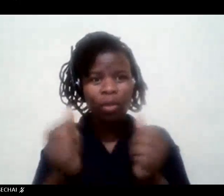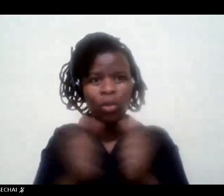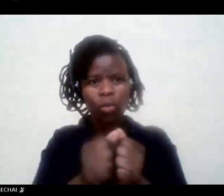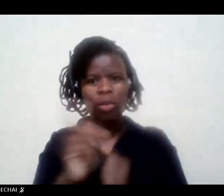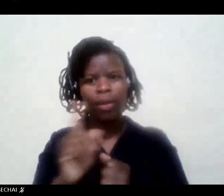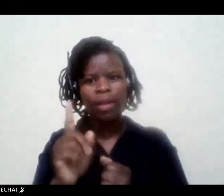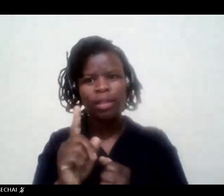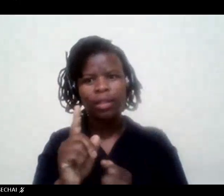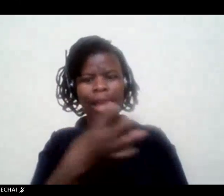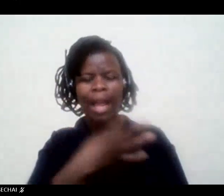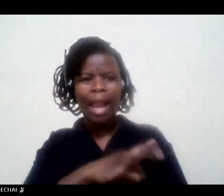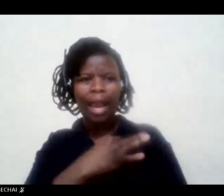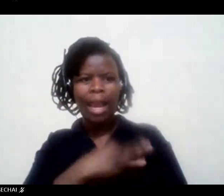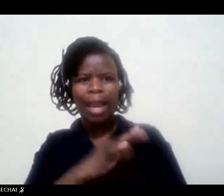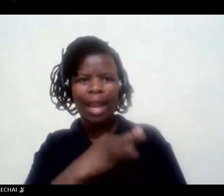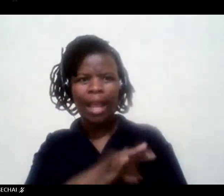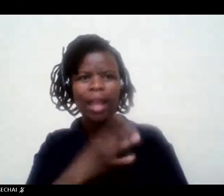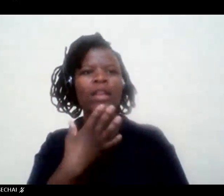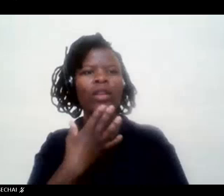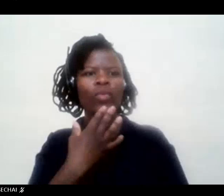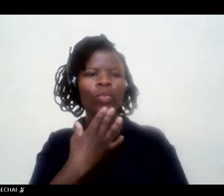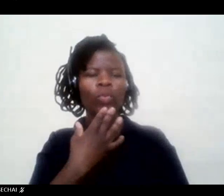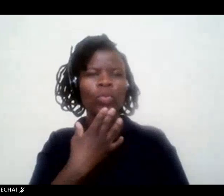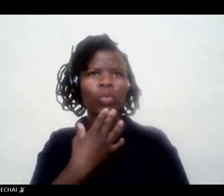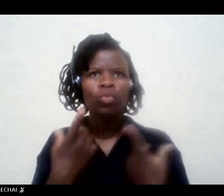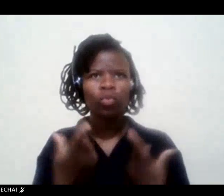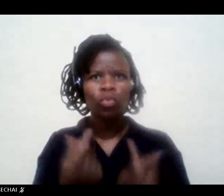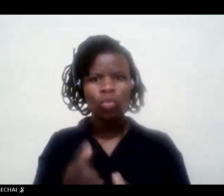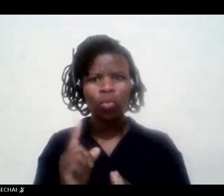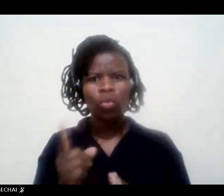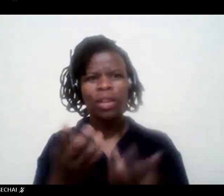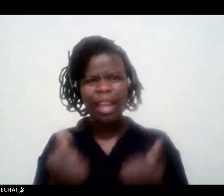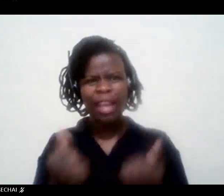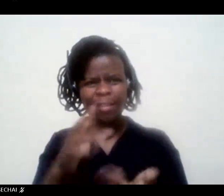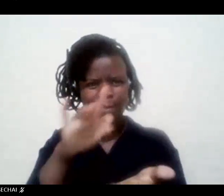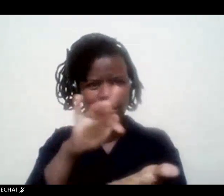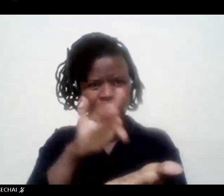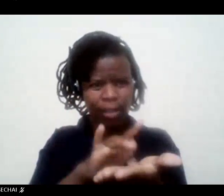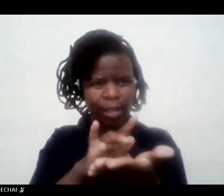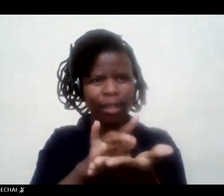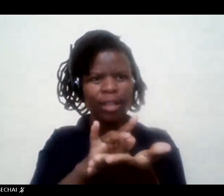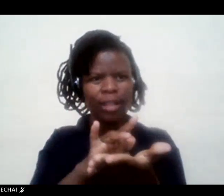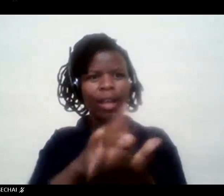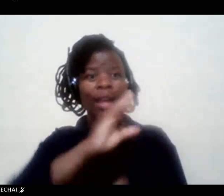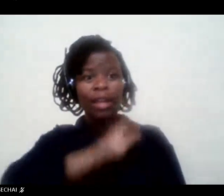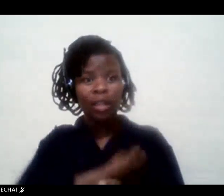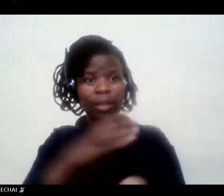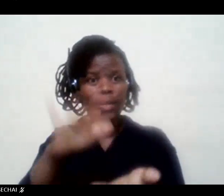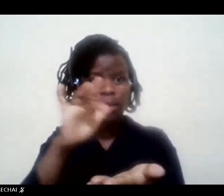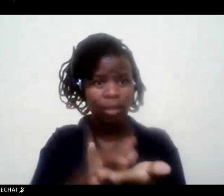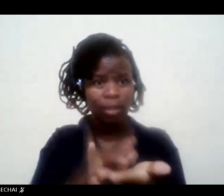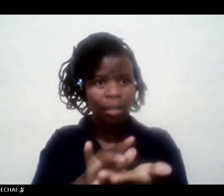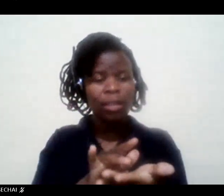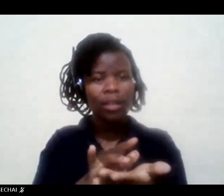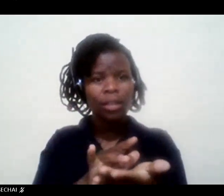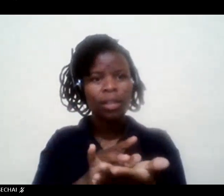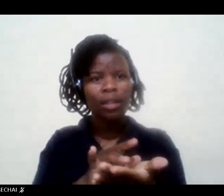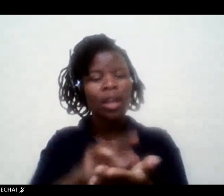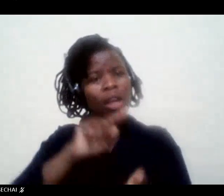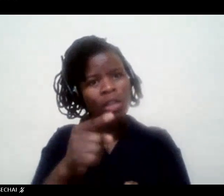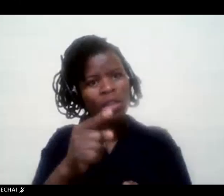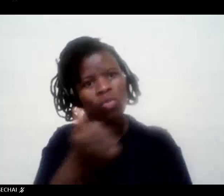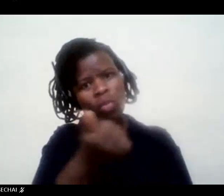running a center, a disability center. One of the things that she was